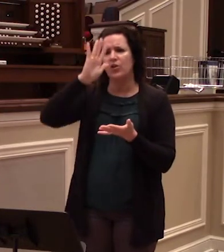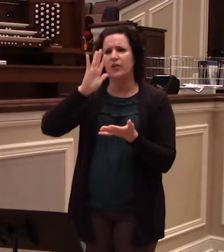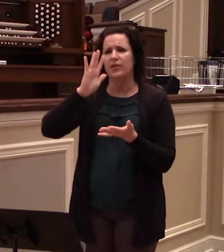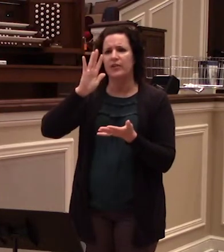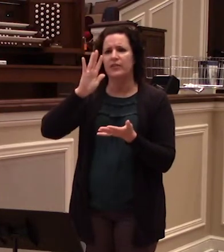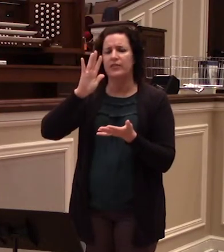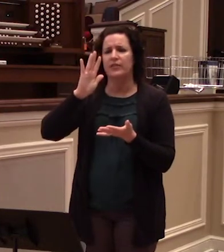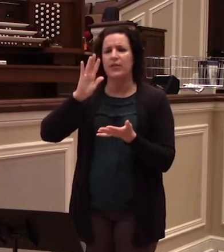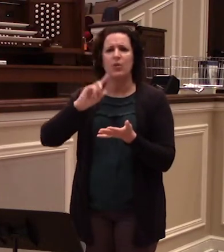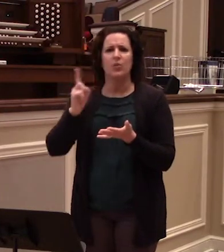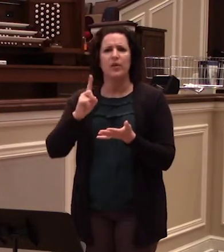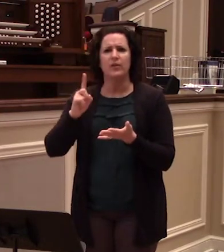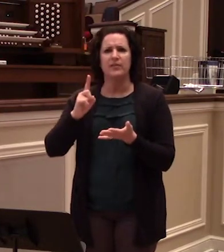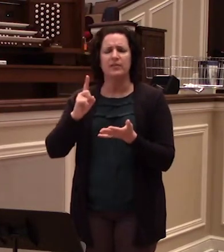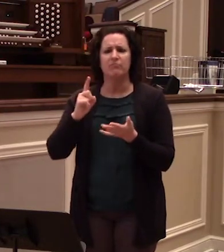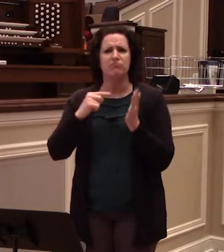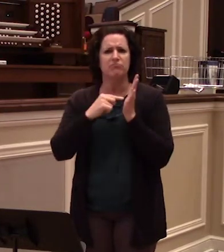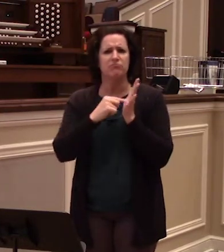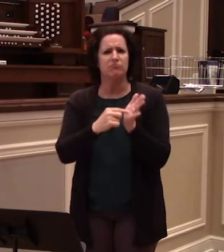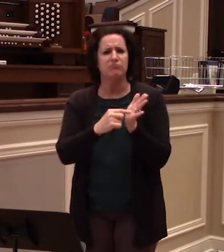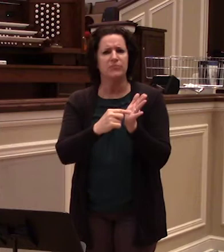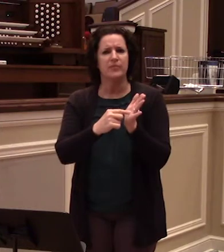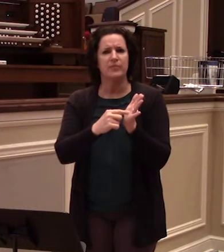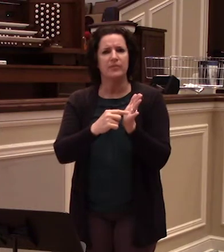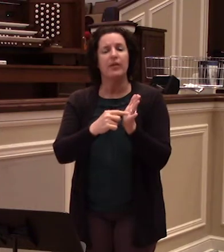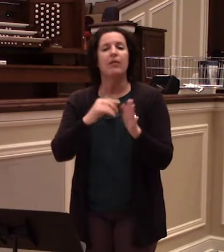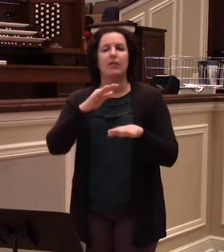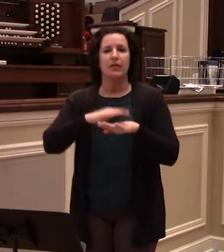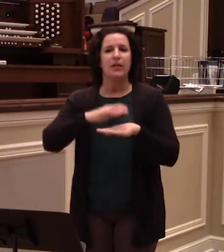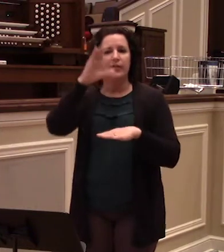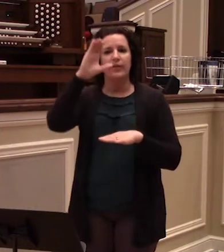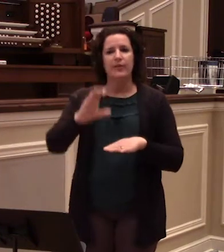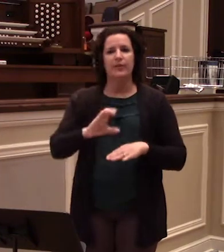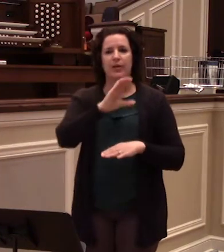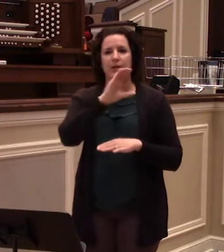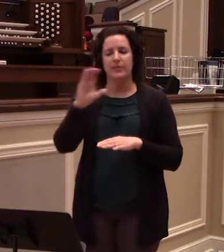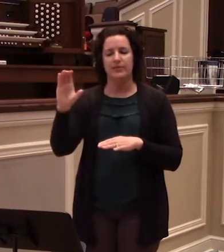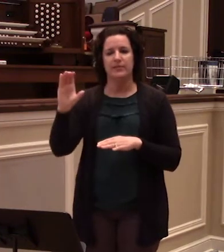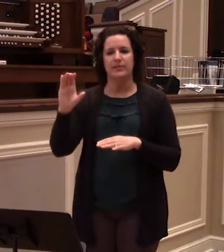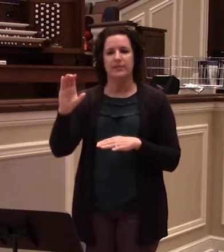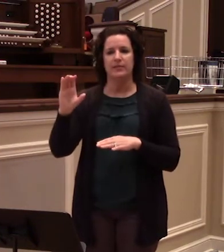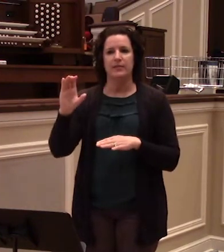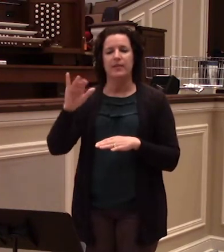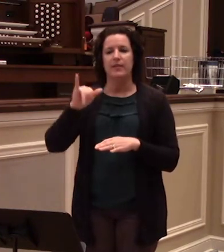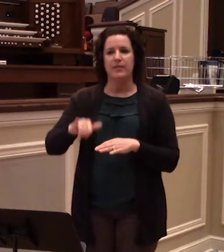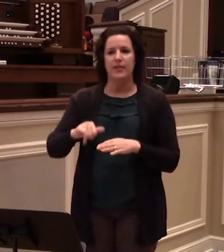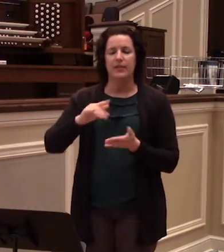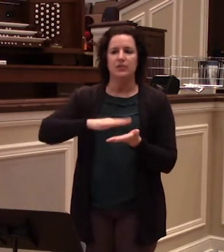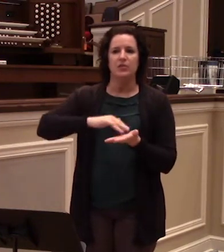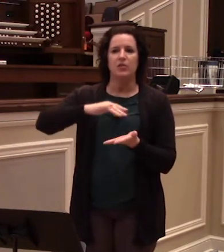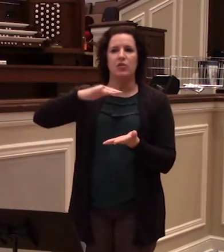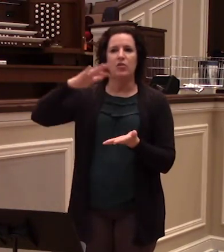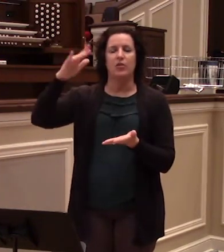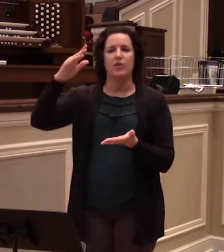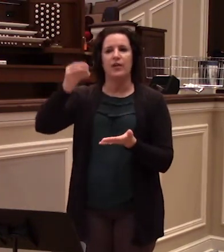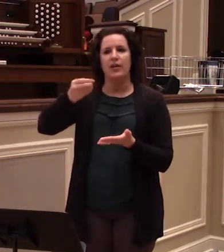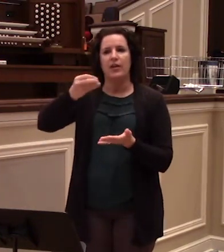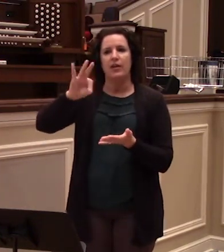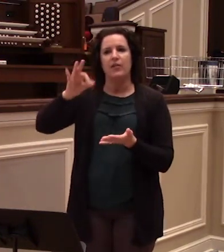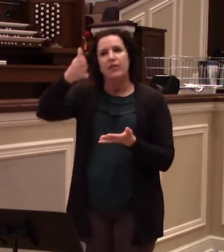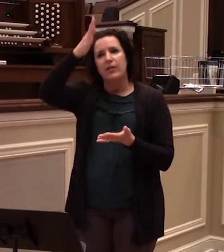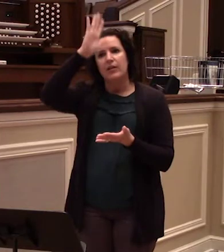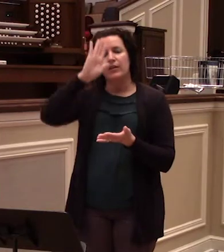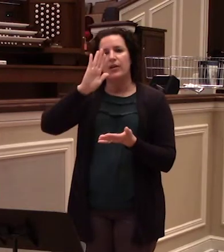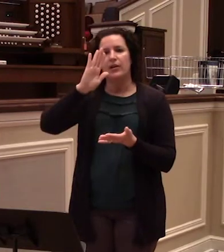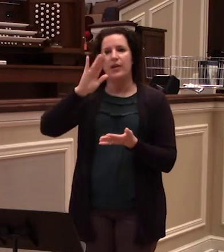that most fully revealed? On the cross. On the cross. That is the glory of God. That's